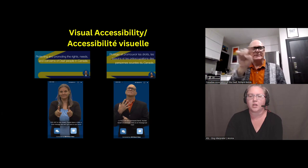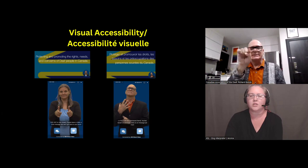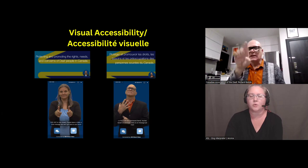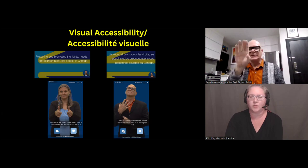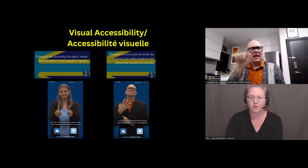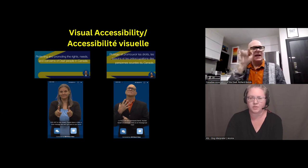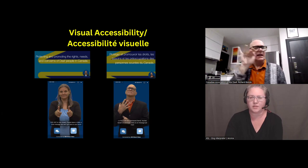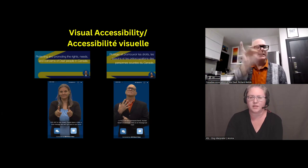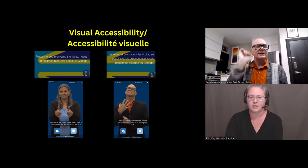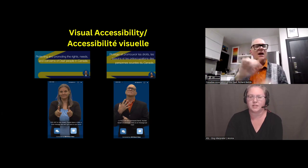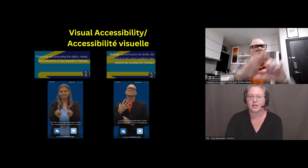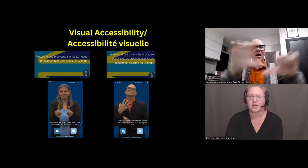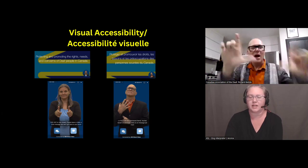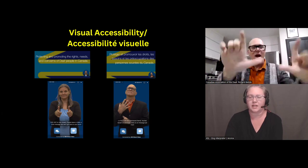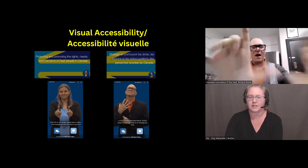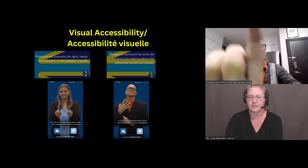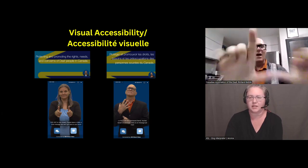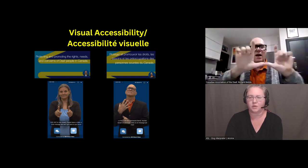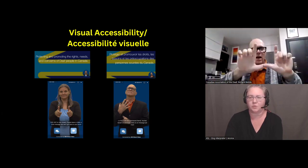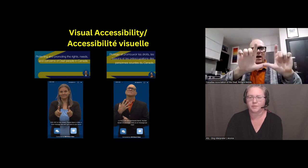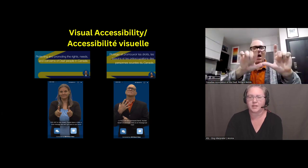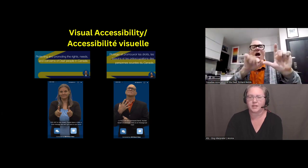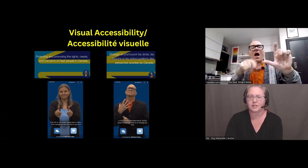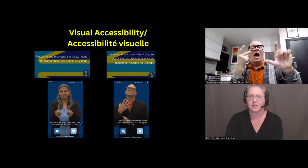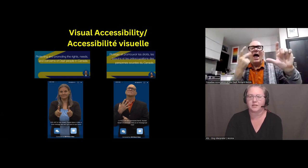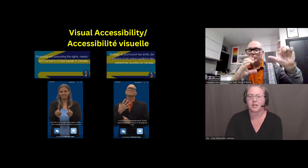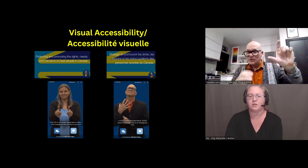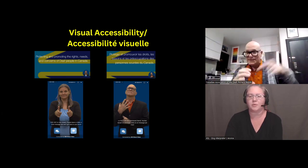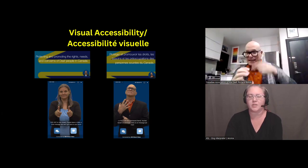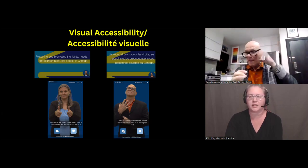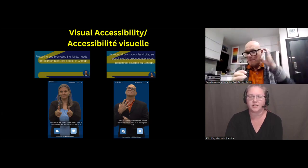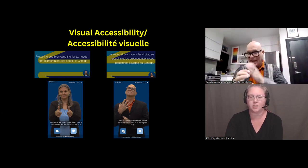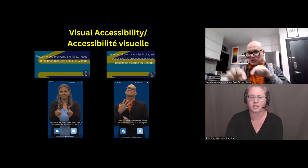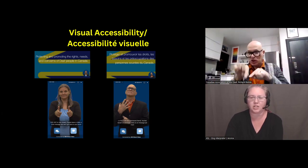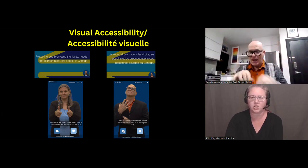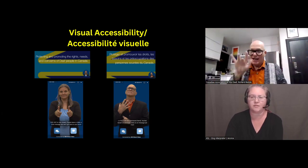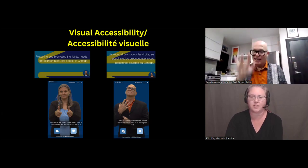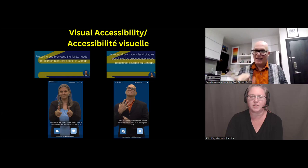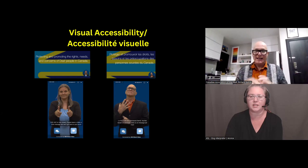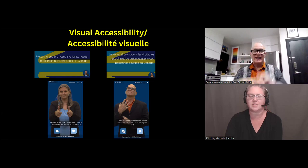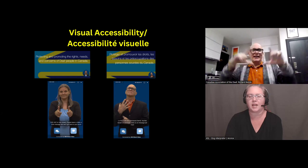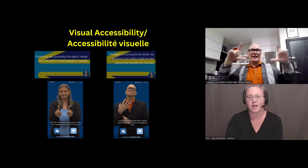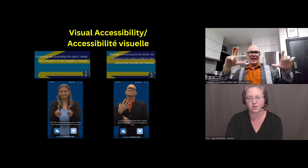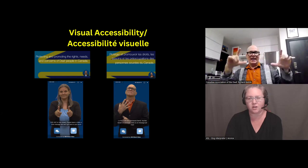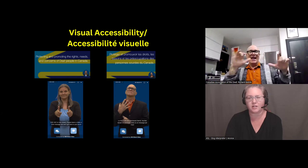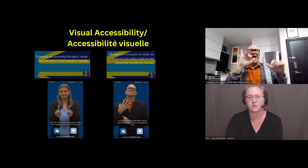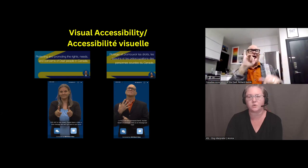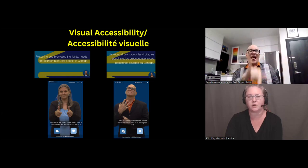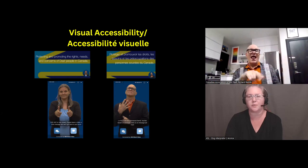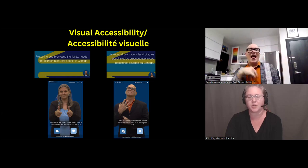So when you come to the CAD-ASC website, then you're able to click on each of these icons or